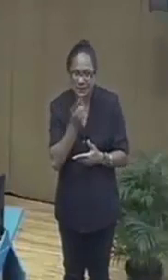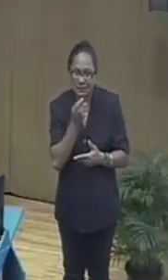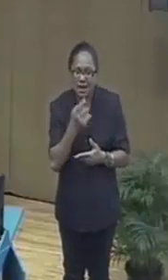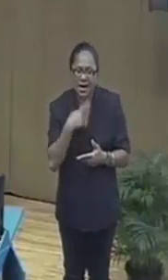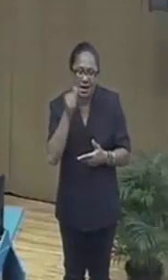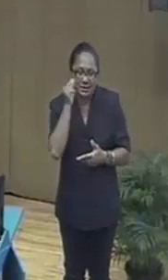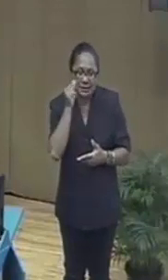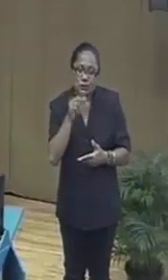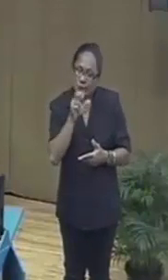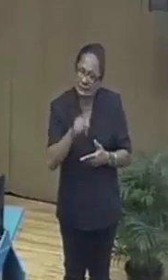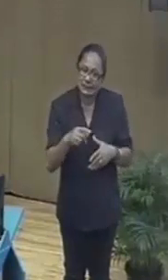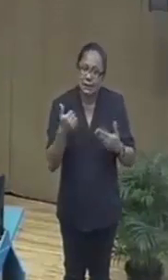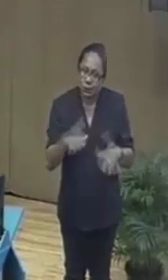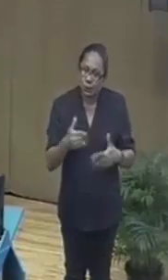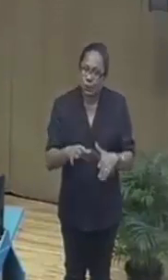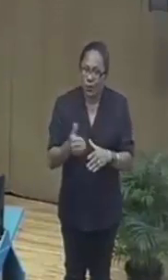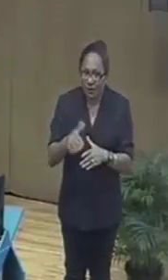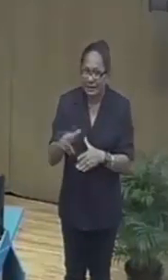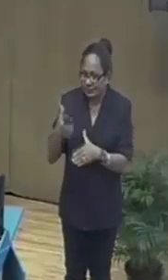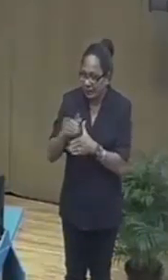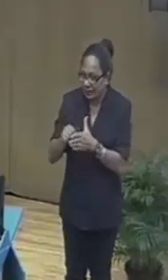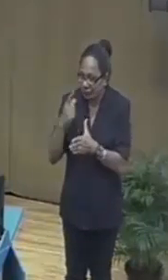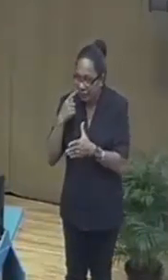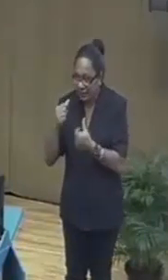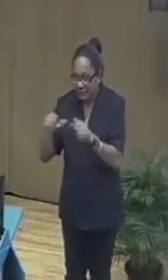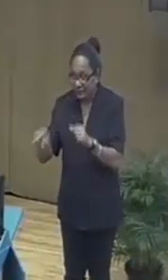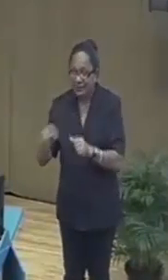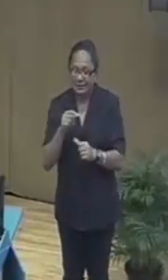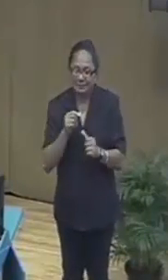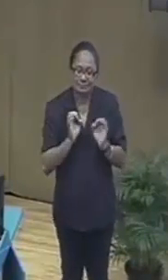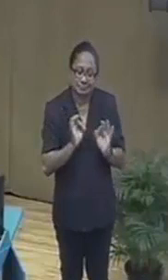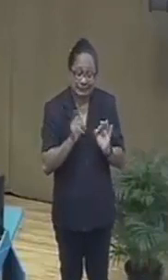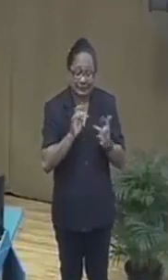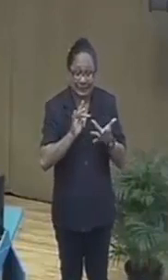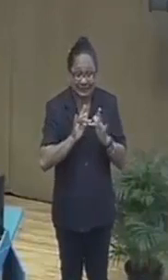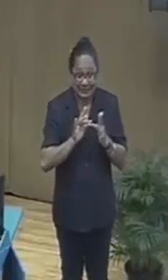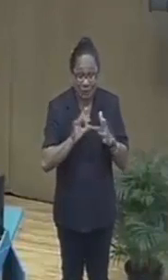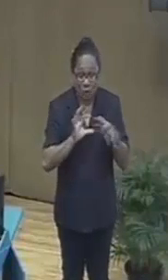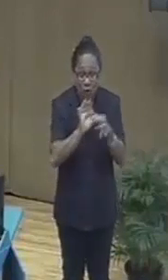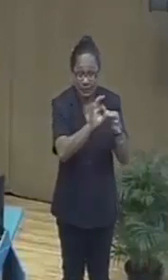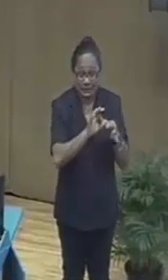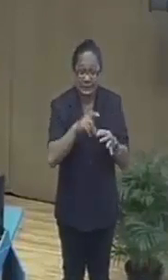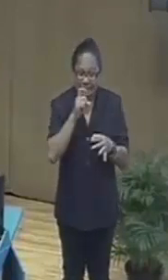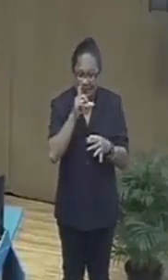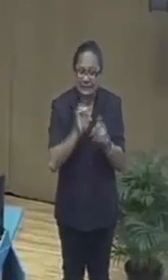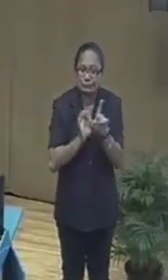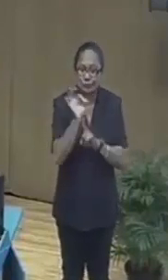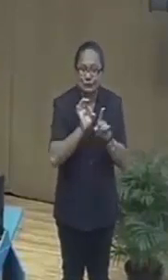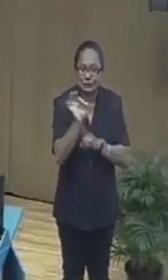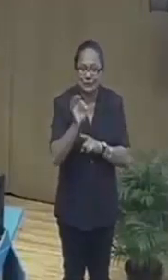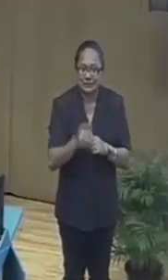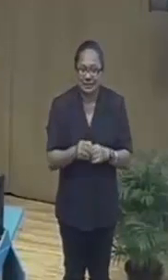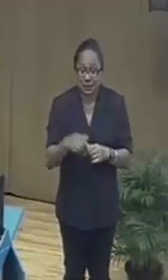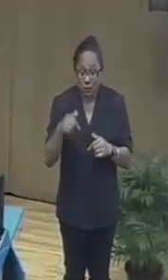is already paying a lot of attention to this issue, but it would be wonderful if the internet connectivity issue in the region could be addressed. We